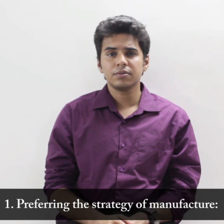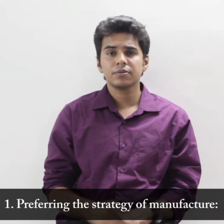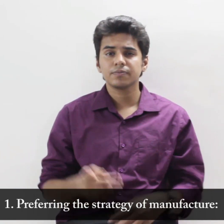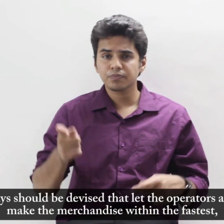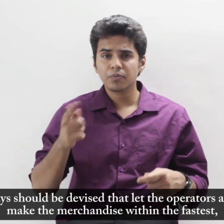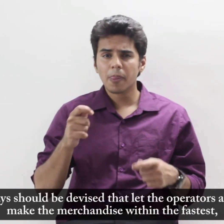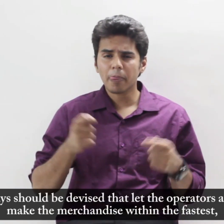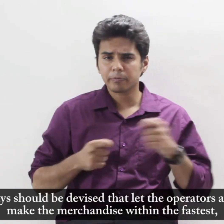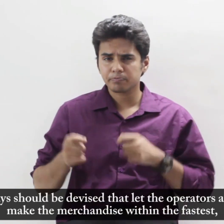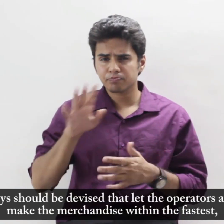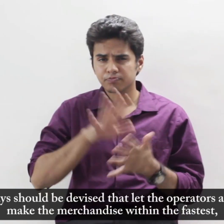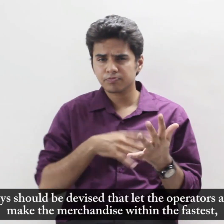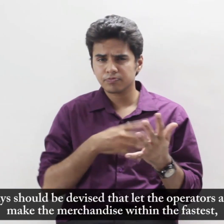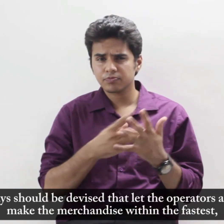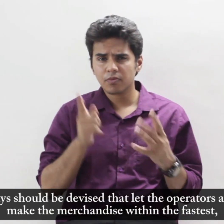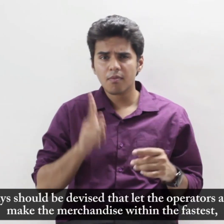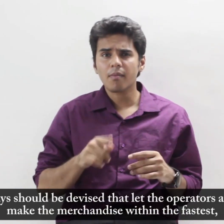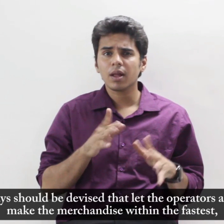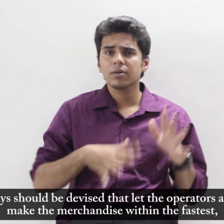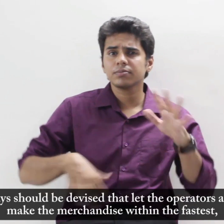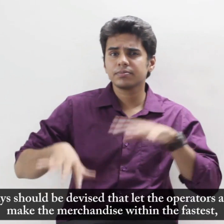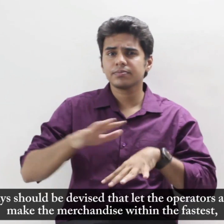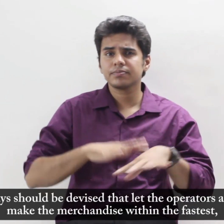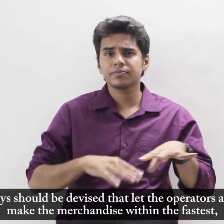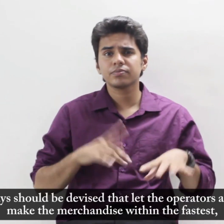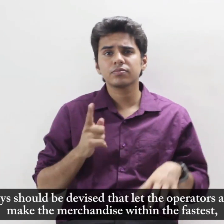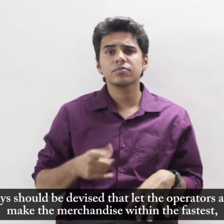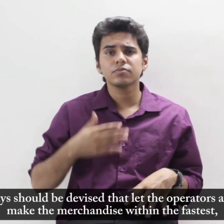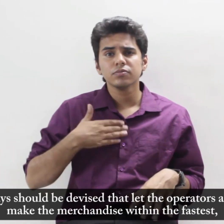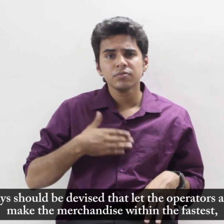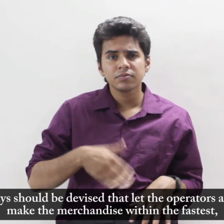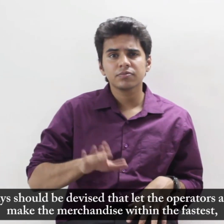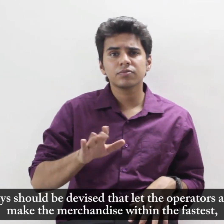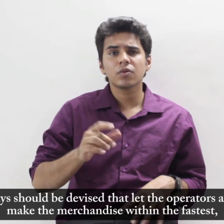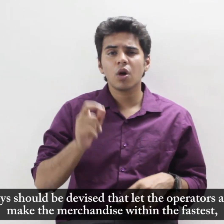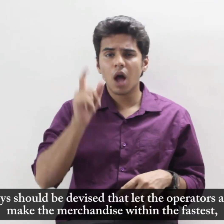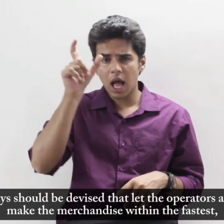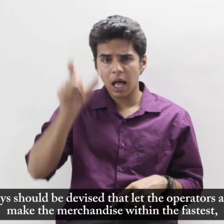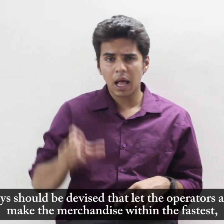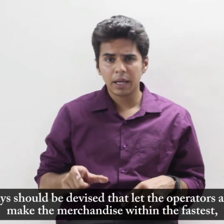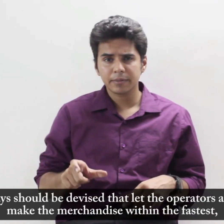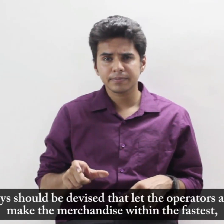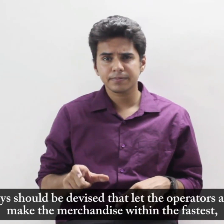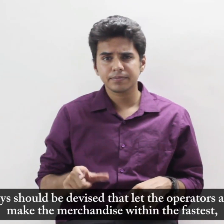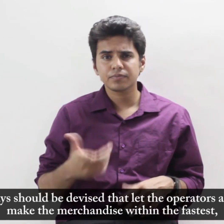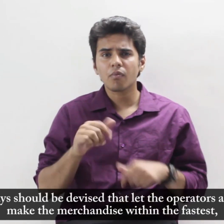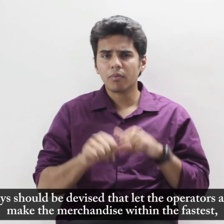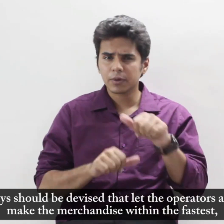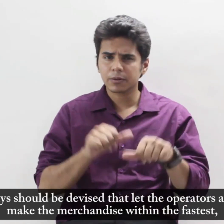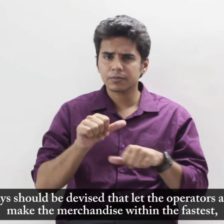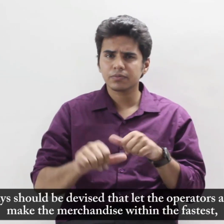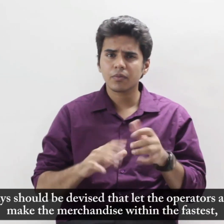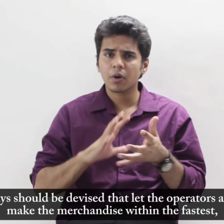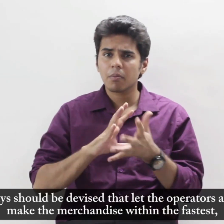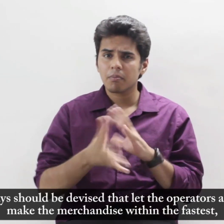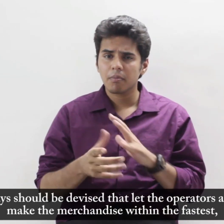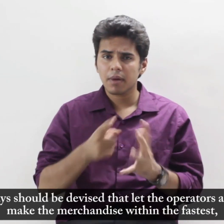A strategical ways should be devised that let the operators and processes to make the merchandise within